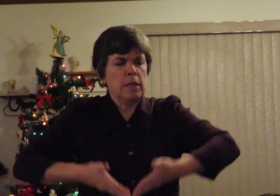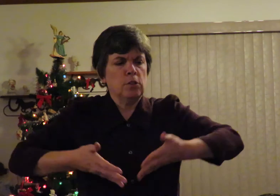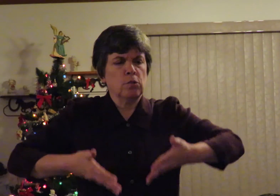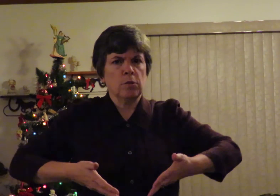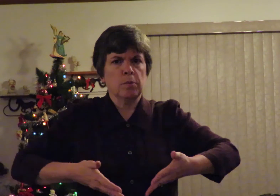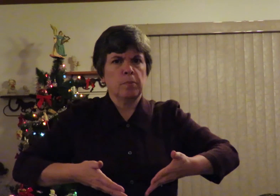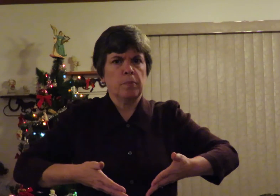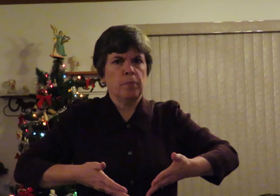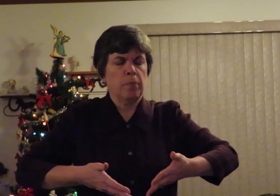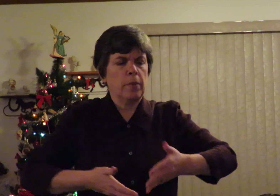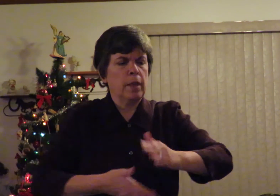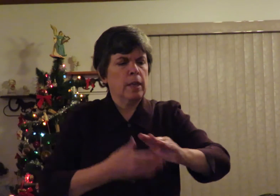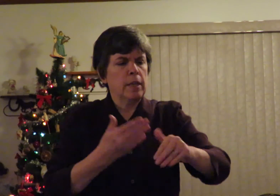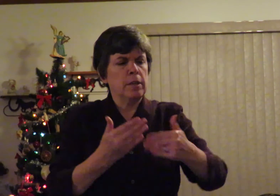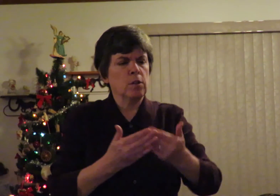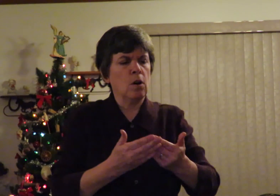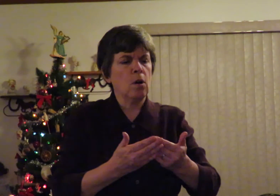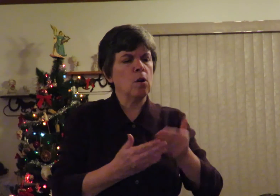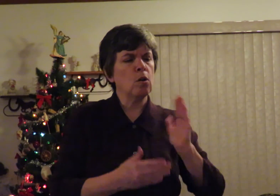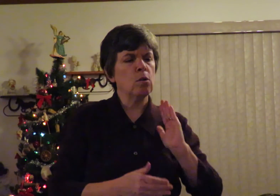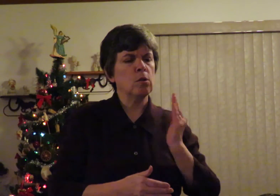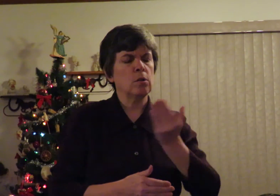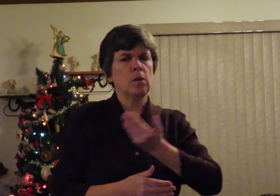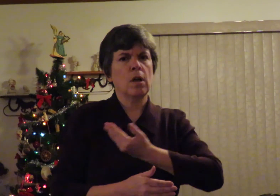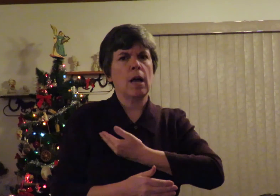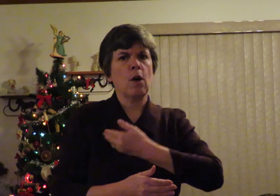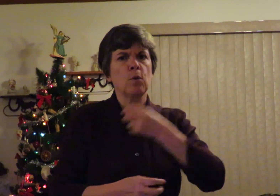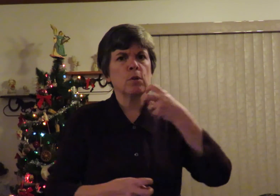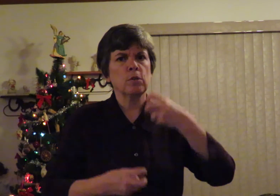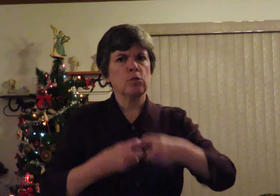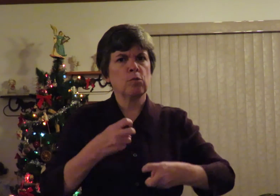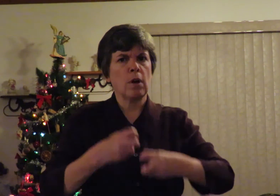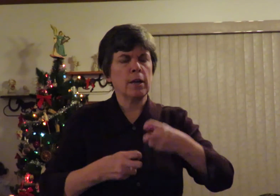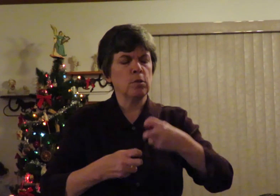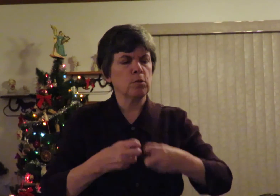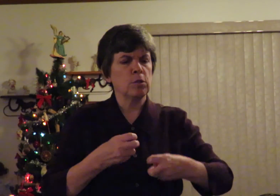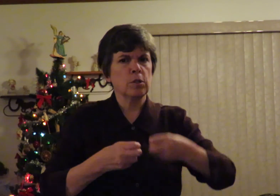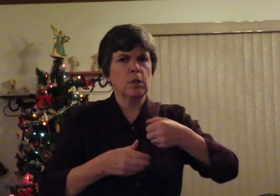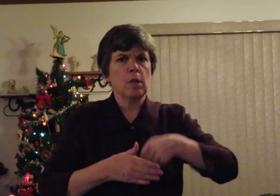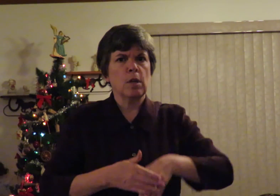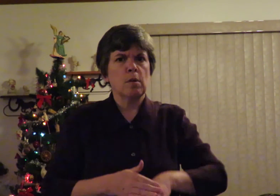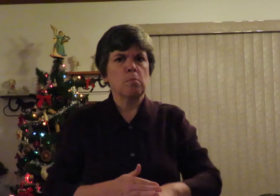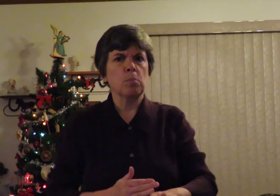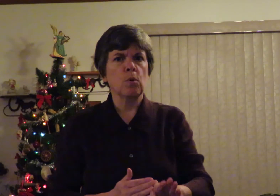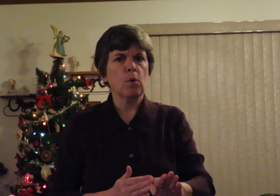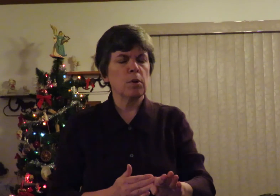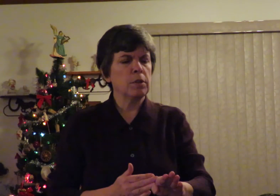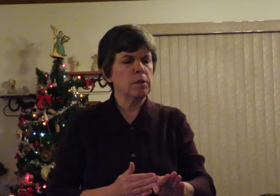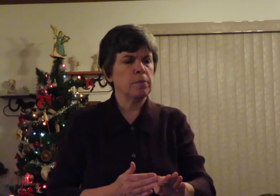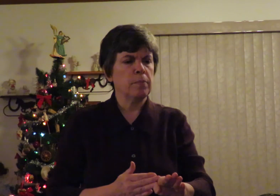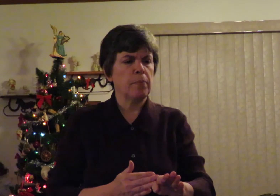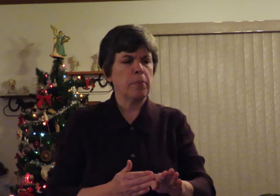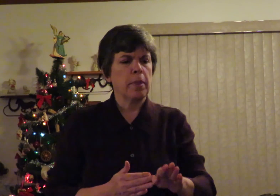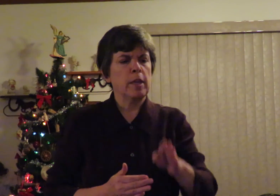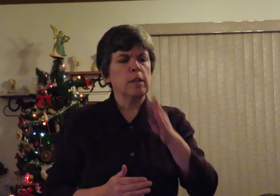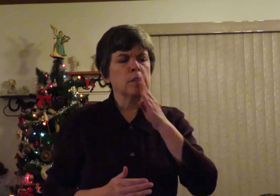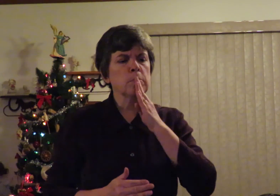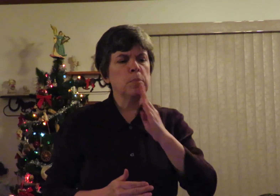manger in all our trials, born to